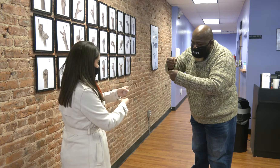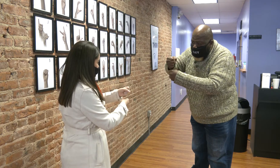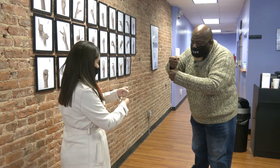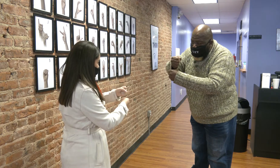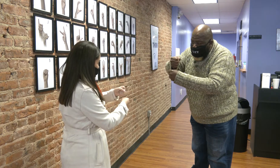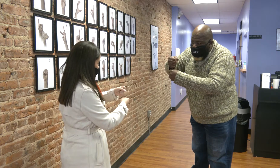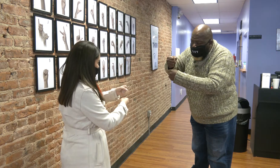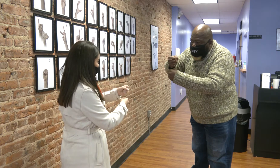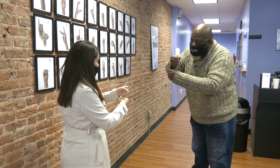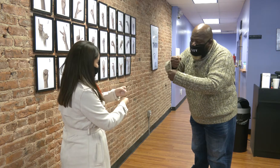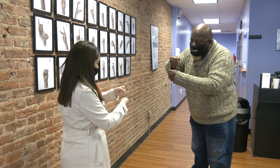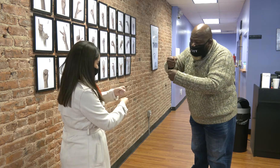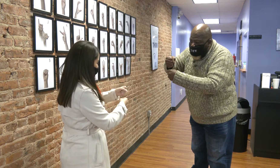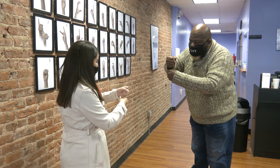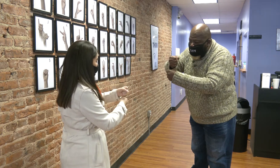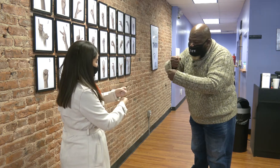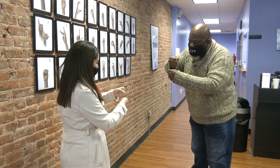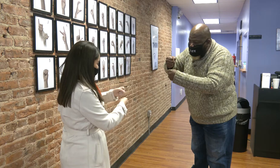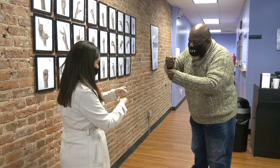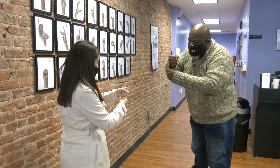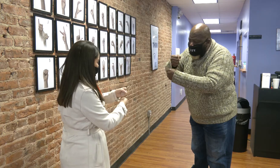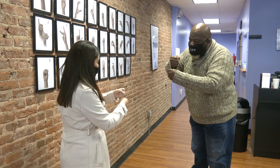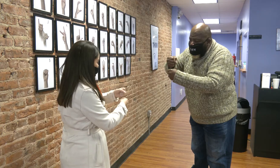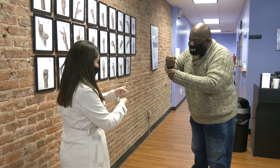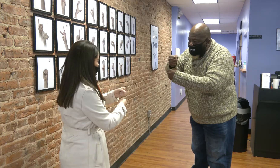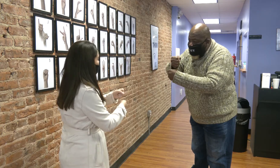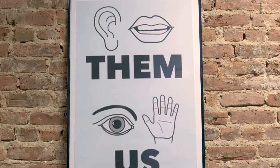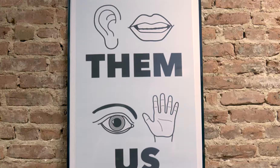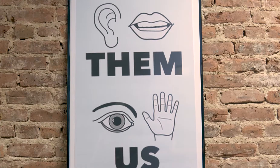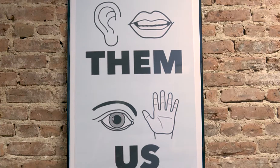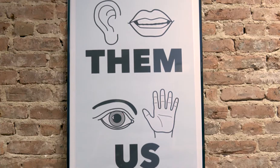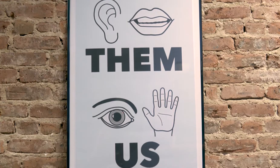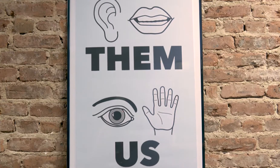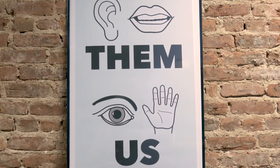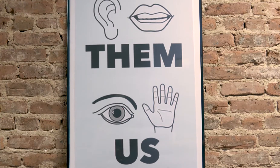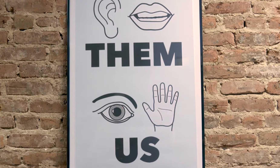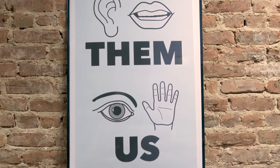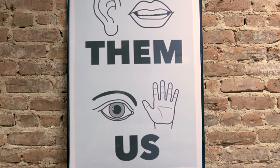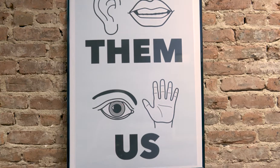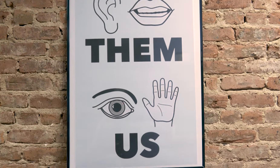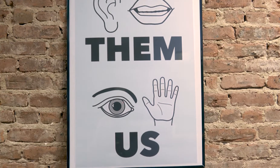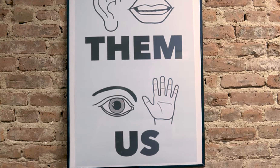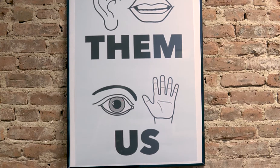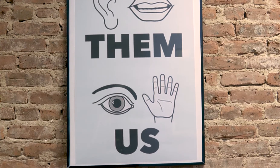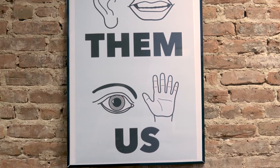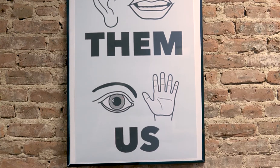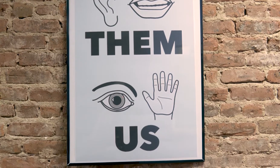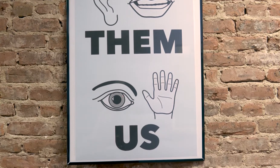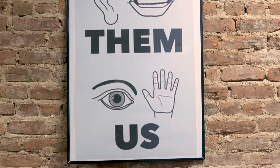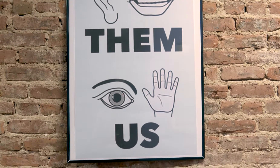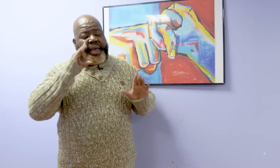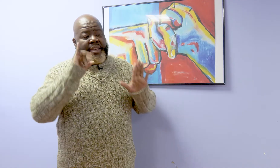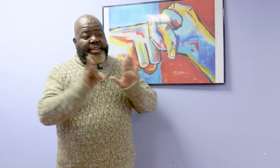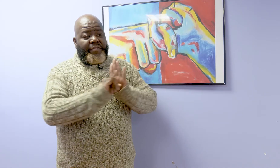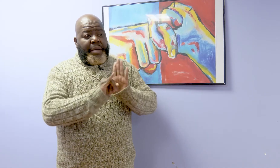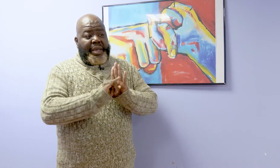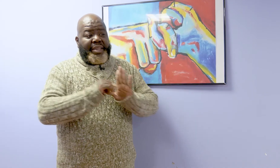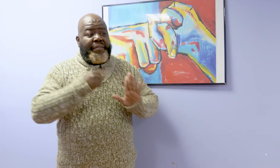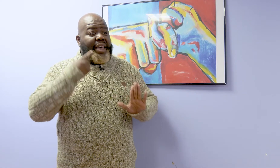Tyson Haley is one of the many members of the Deaf community who have found a home at the cafe. He identifies as deaf